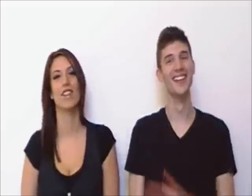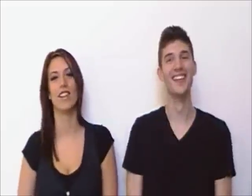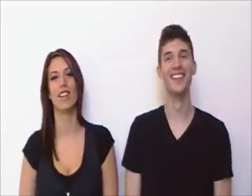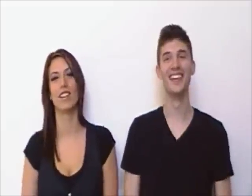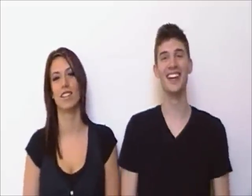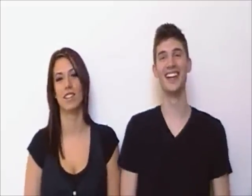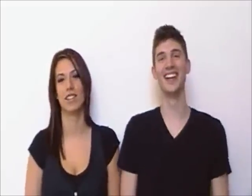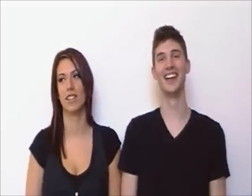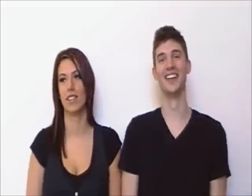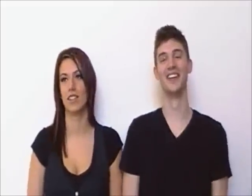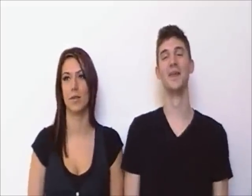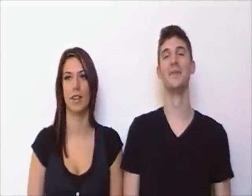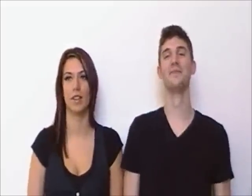All right.